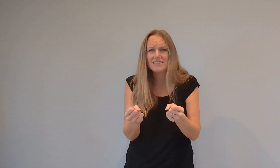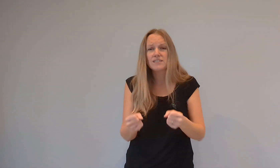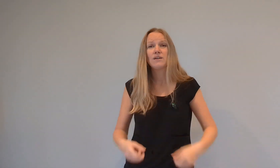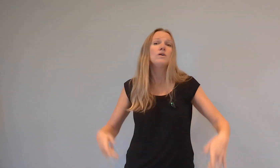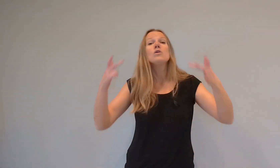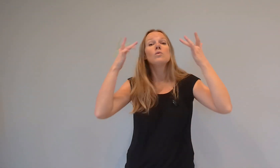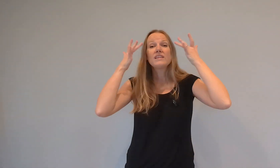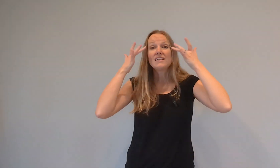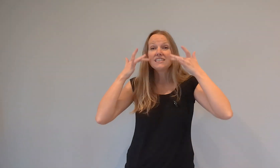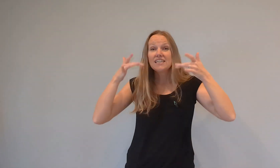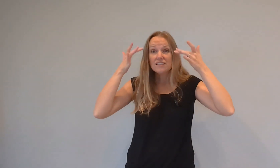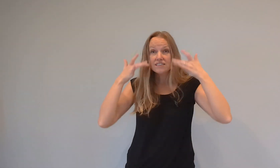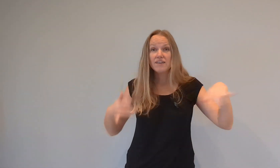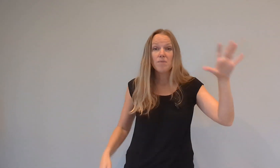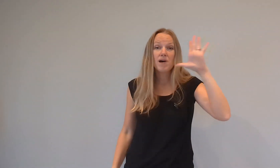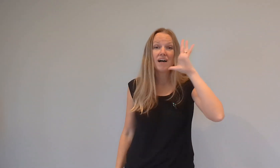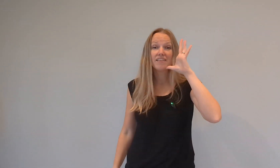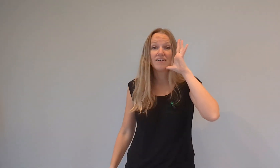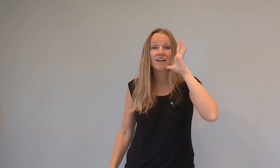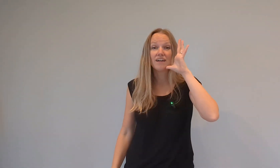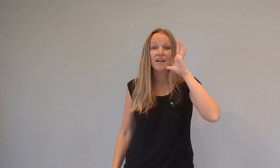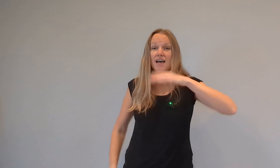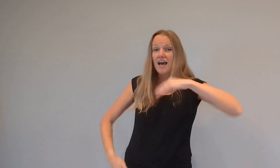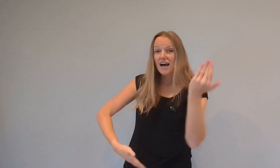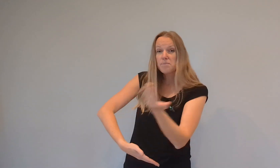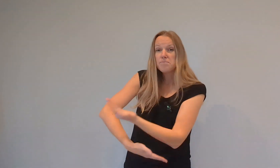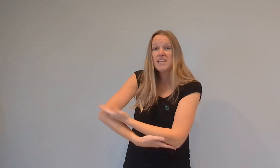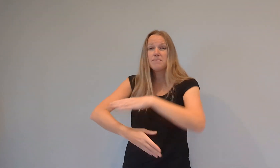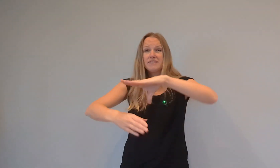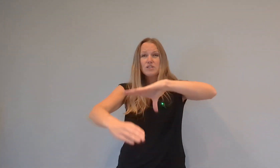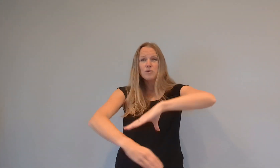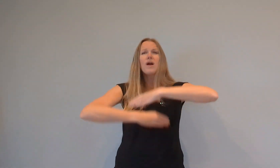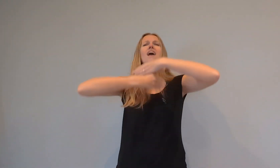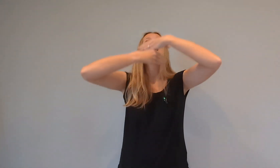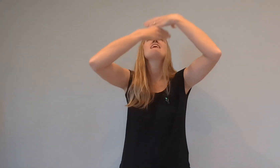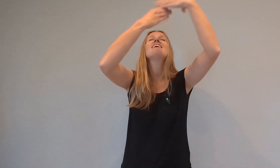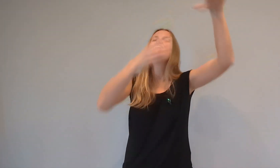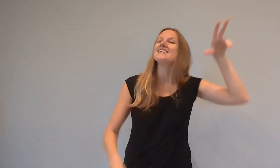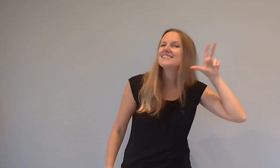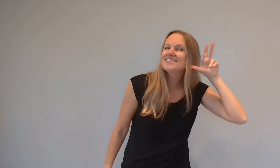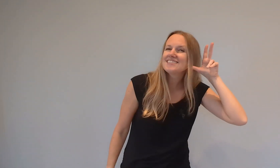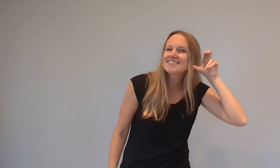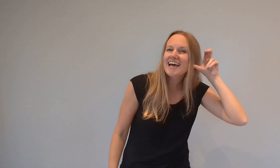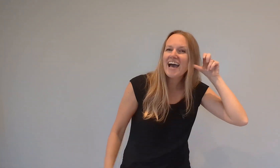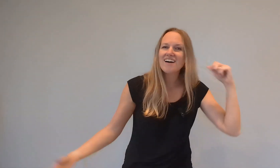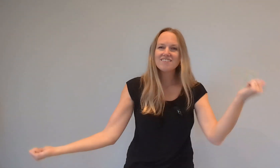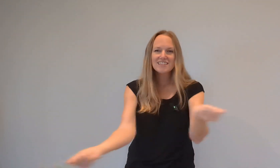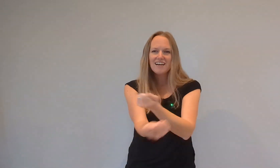breaks with the tears of a mother. A baby's cry is the sound